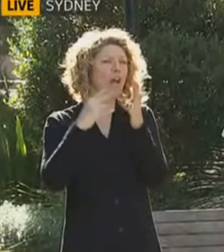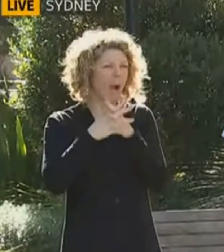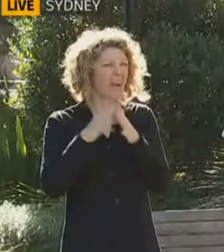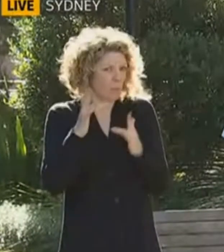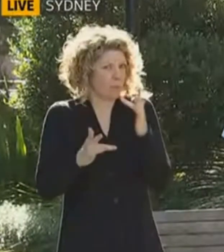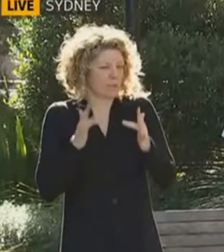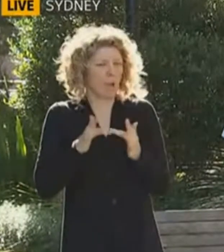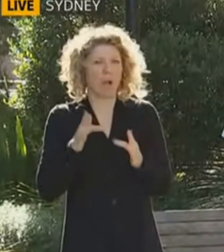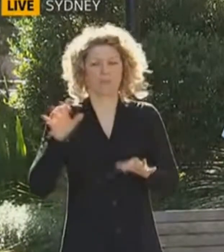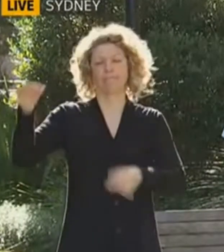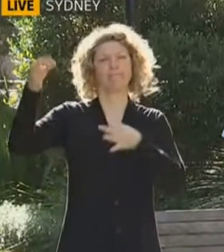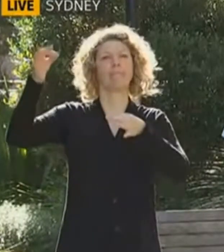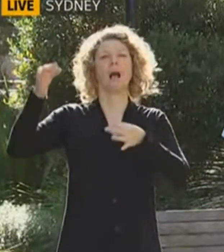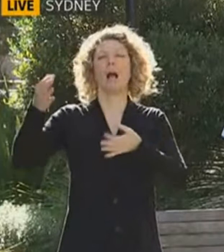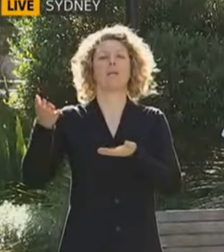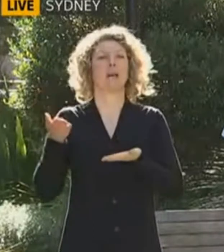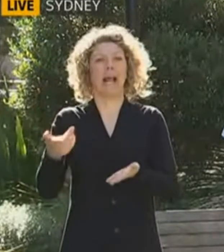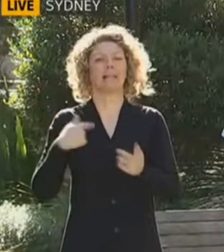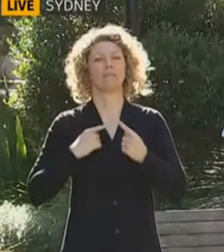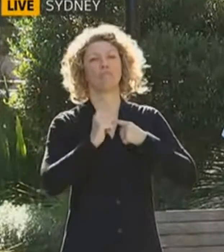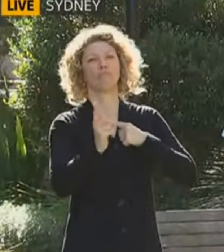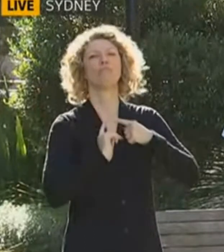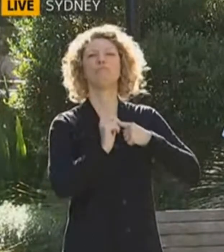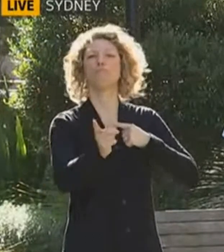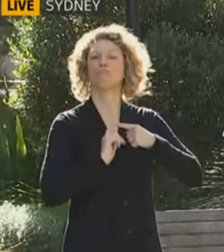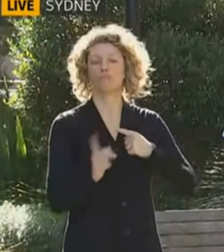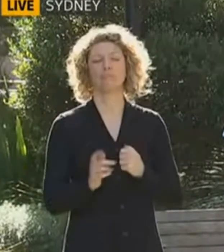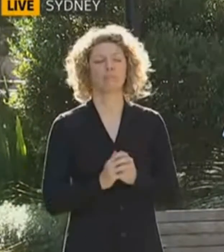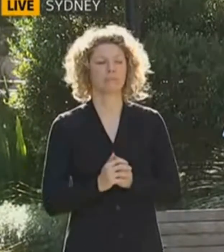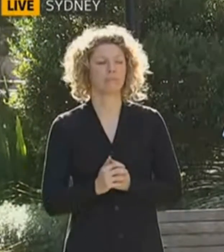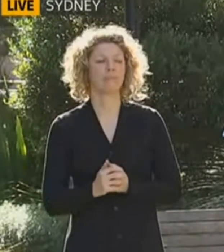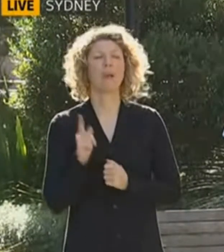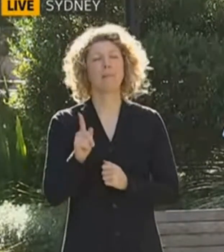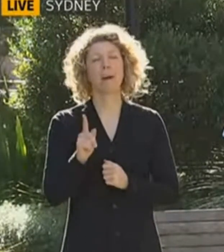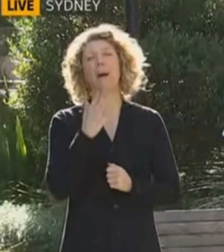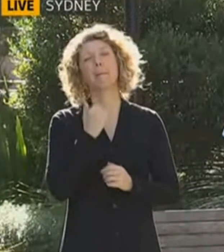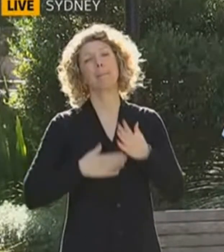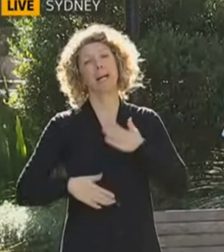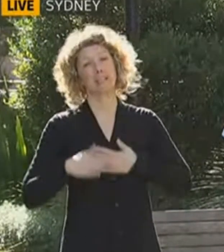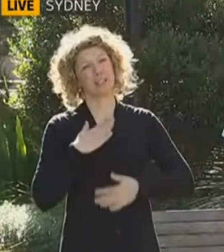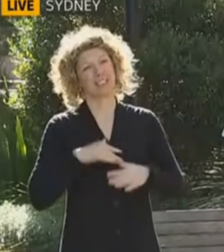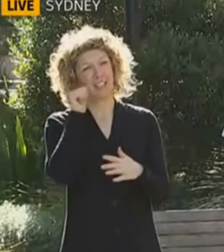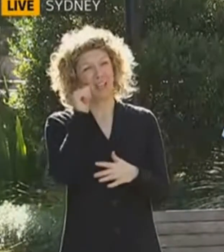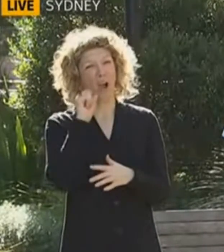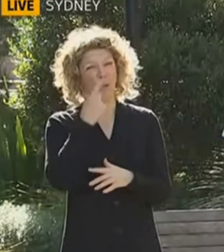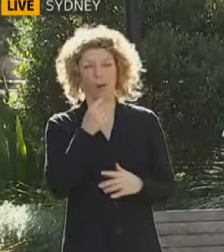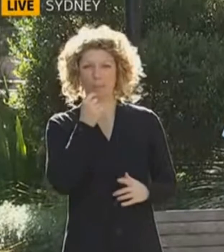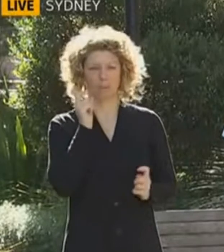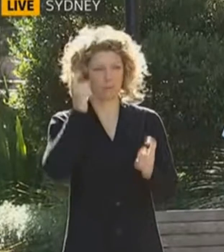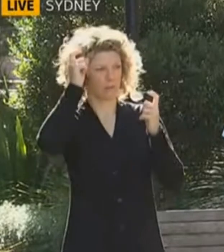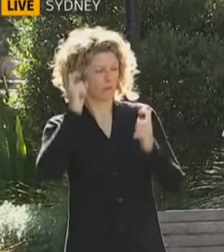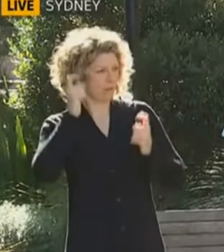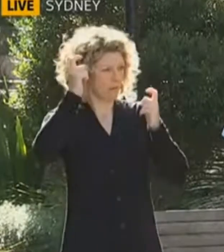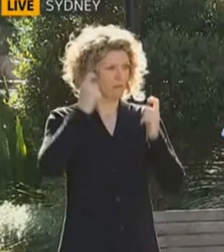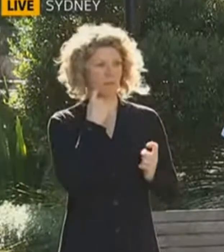safe access during the course of the closure. But can I also please ask those communities for patience? It will take us 2 to 3 days to get the systems